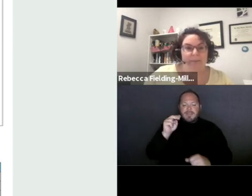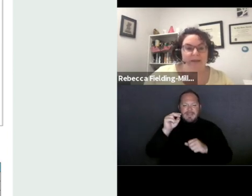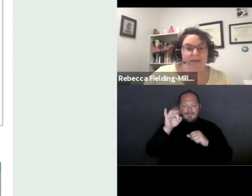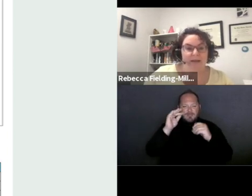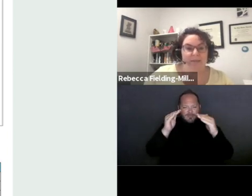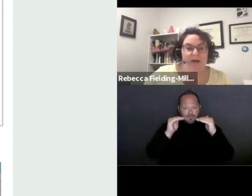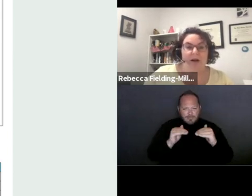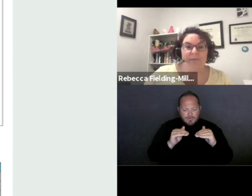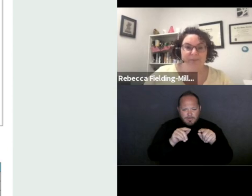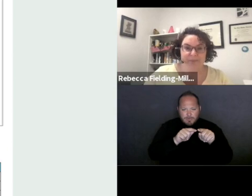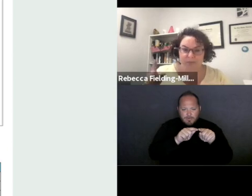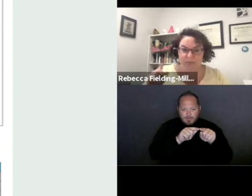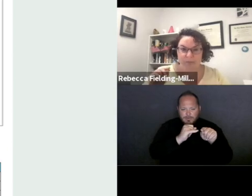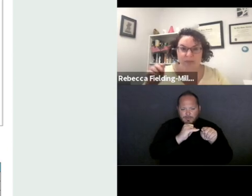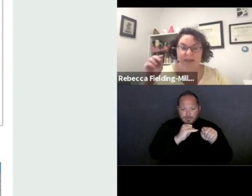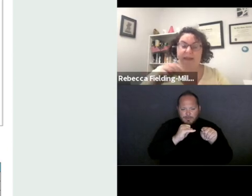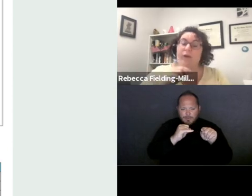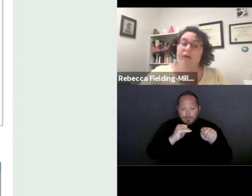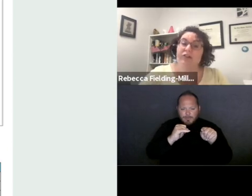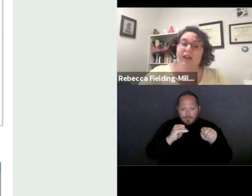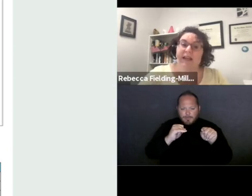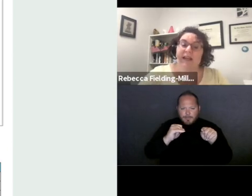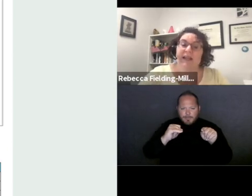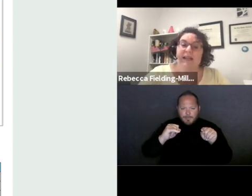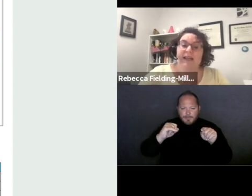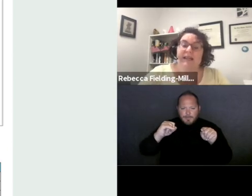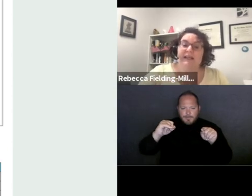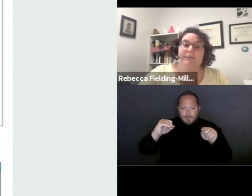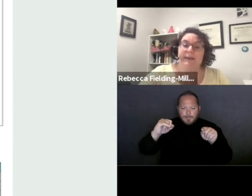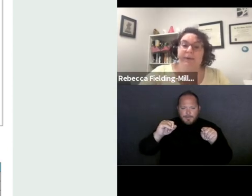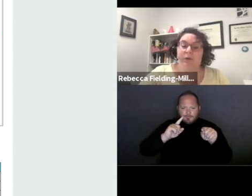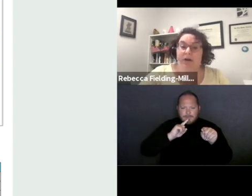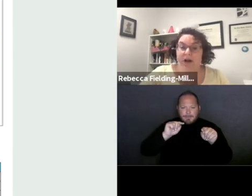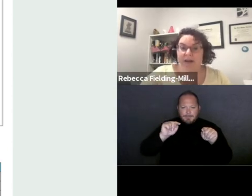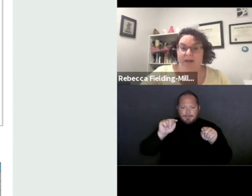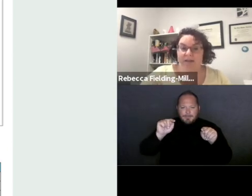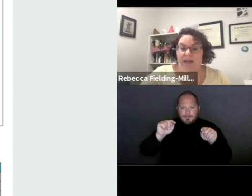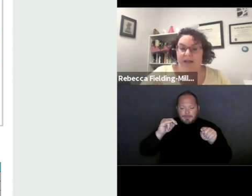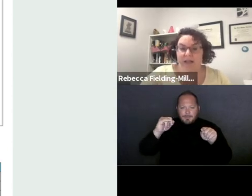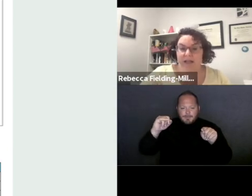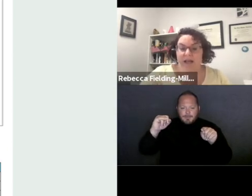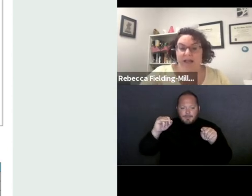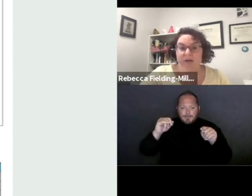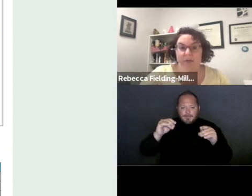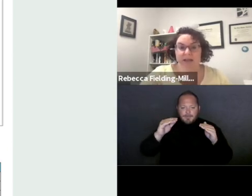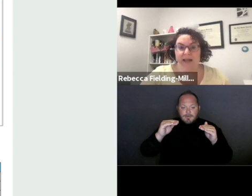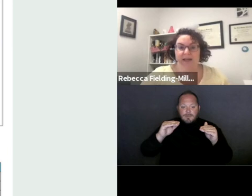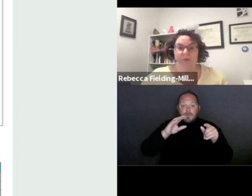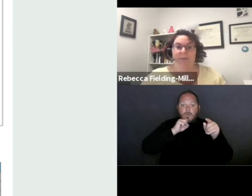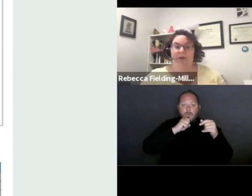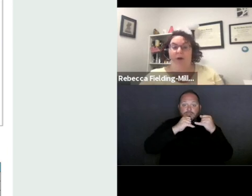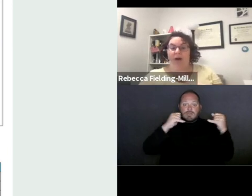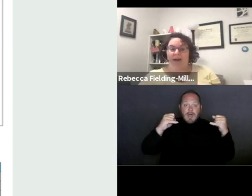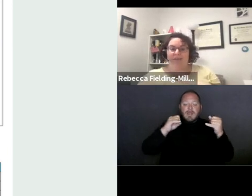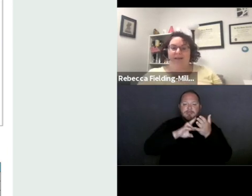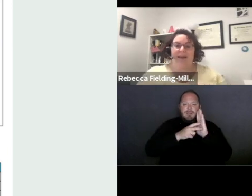bump, but isn't climbing at all. And that orange line is people who are not vaccinated, and the green line is